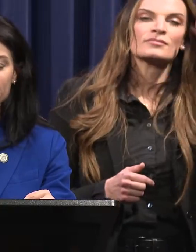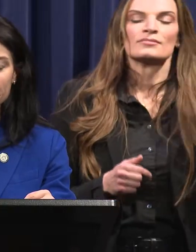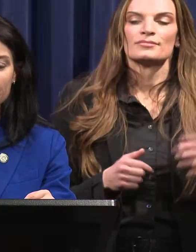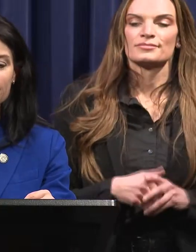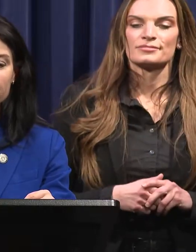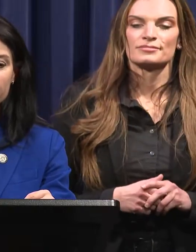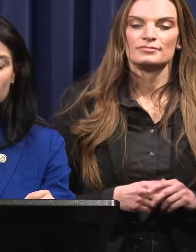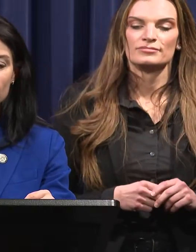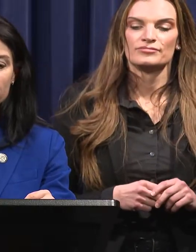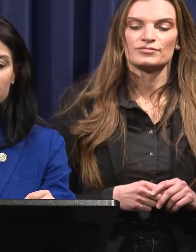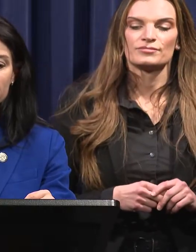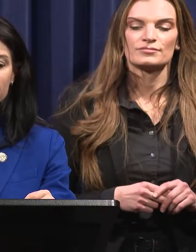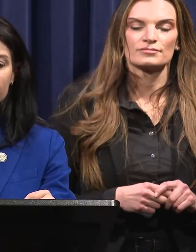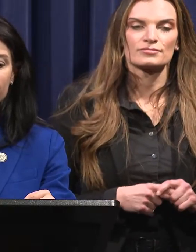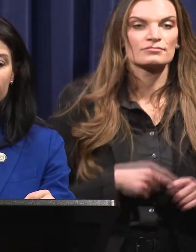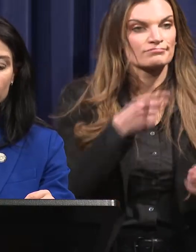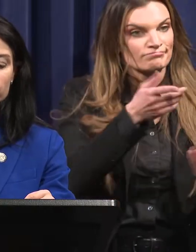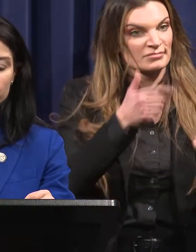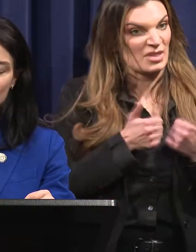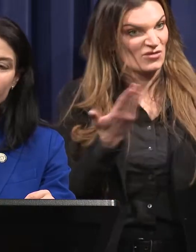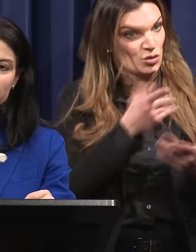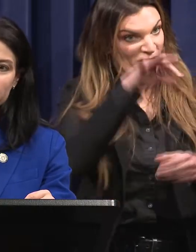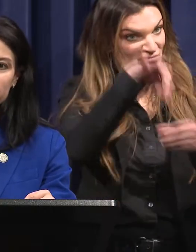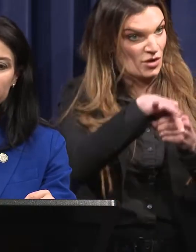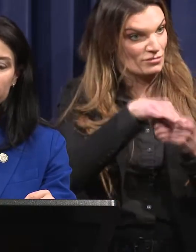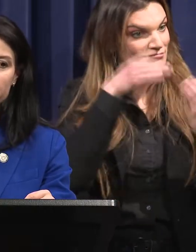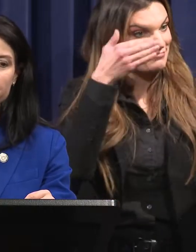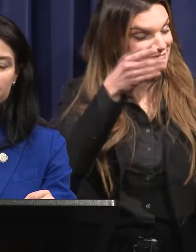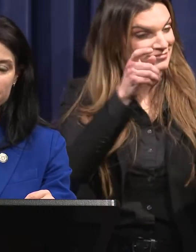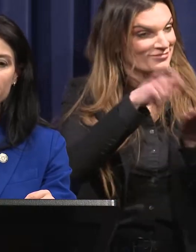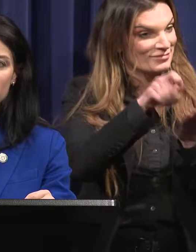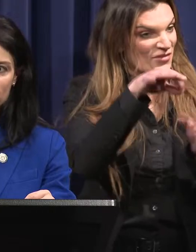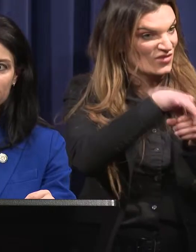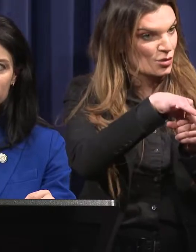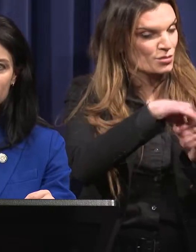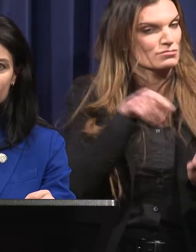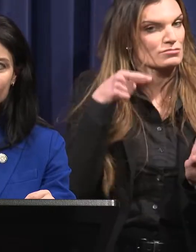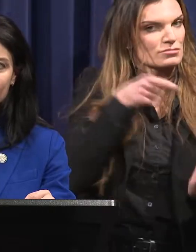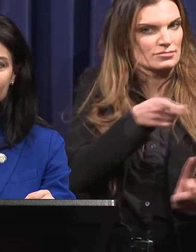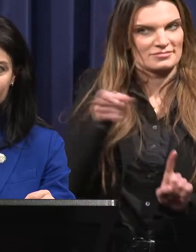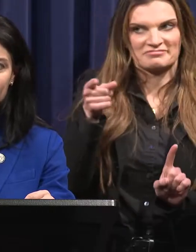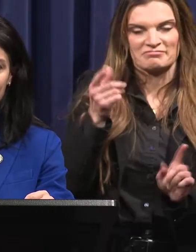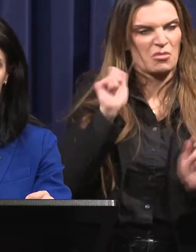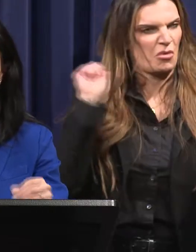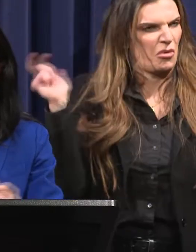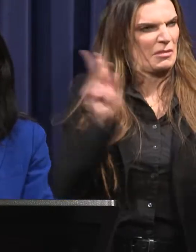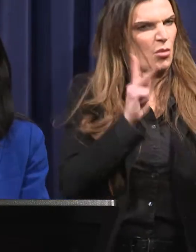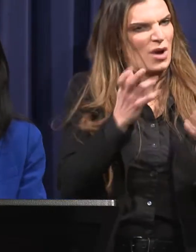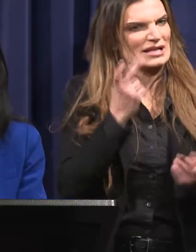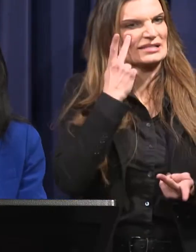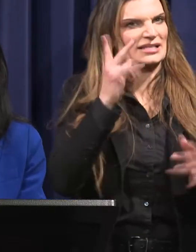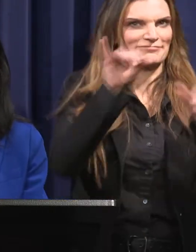however they vote, voters should want to see systemic change.